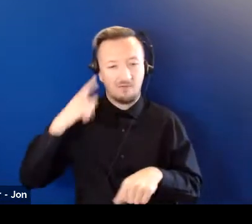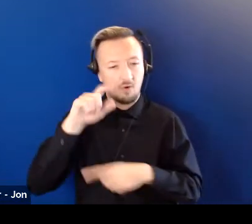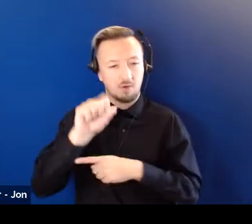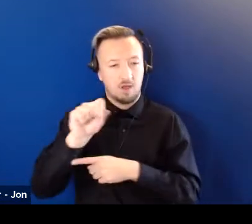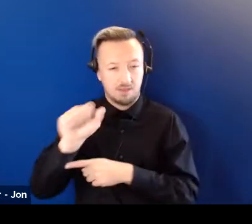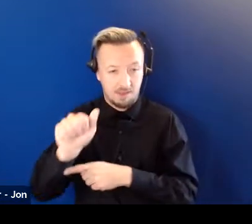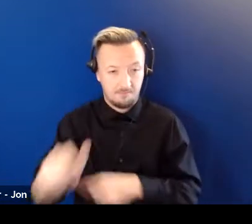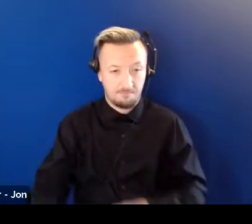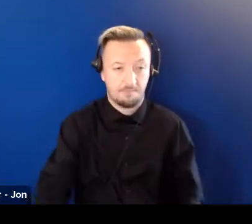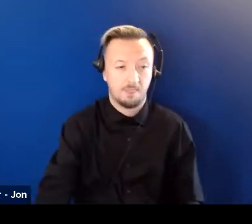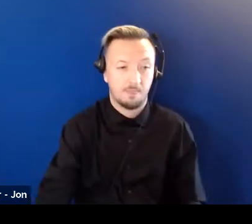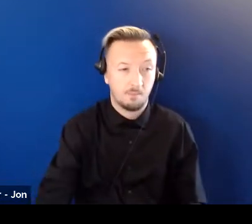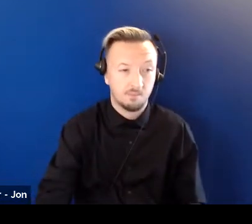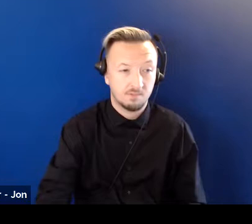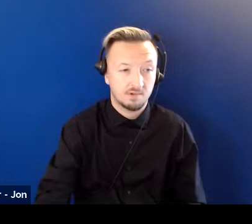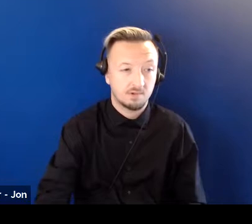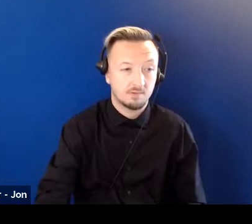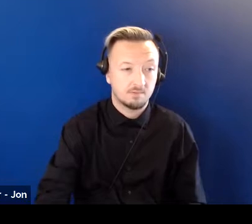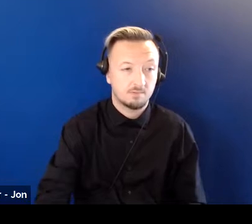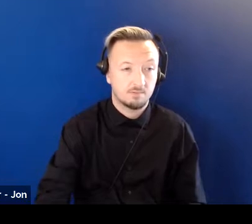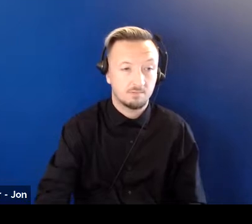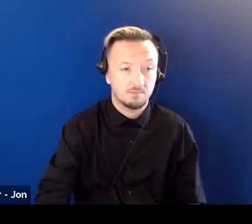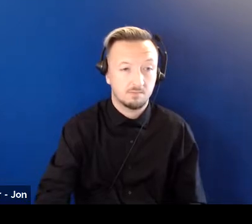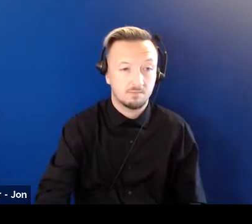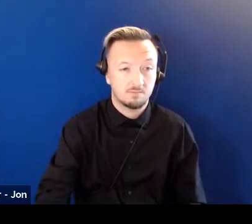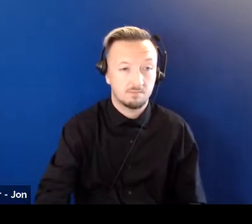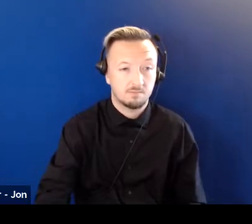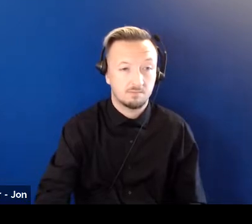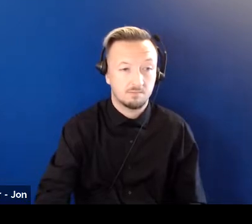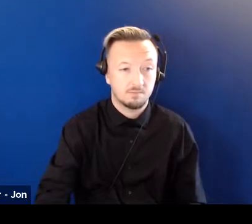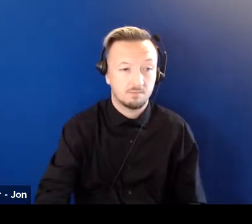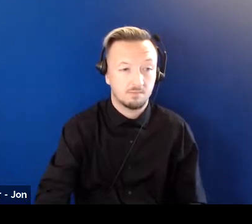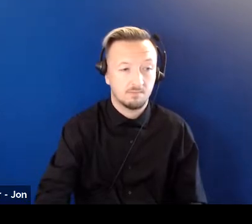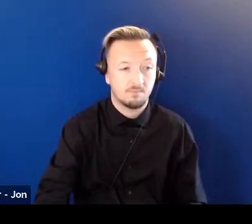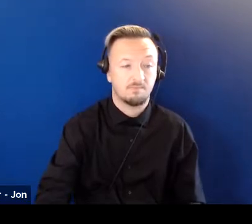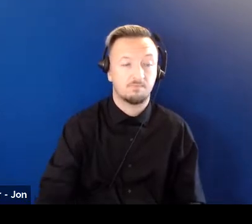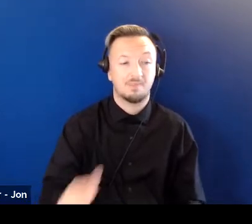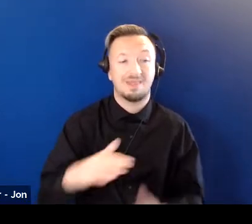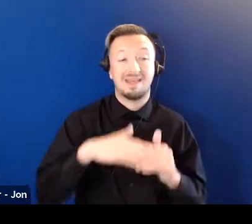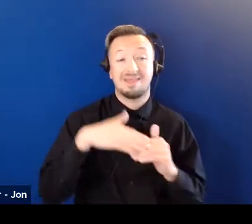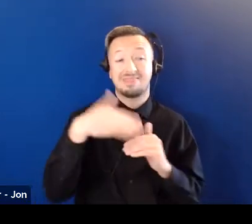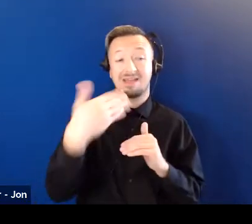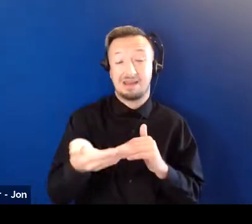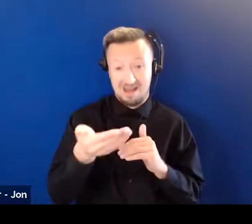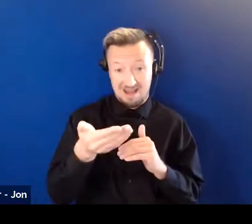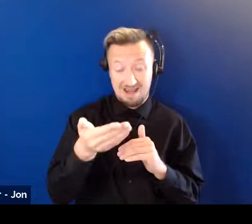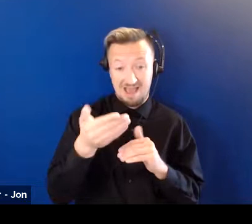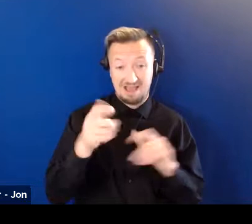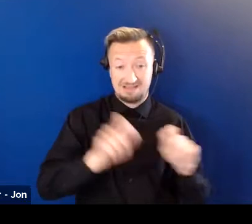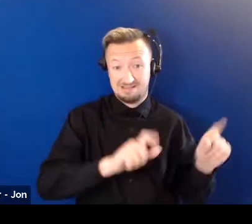slide, you're going to see some key elements about the SEEKS